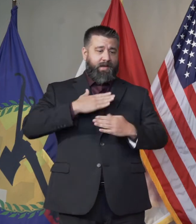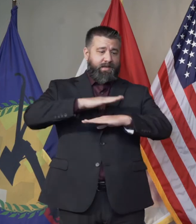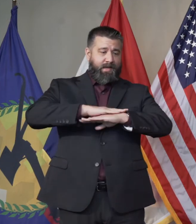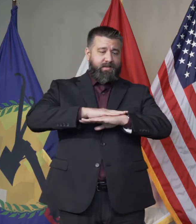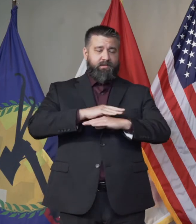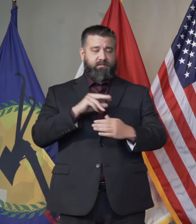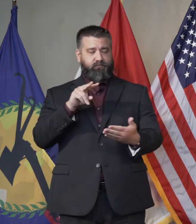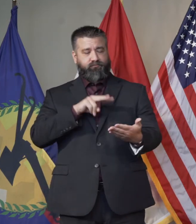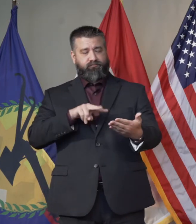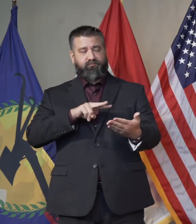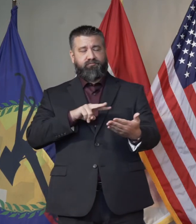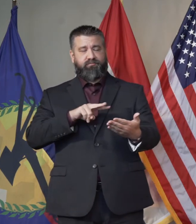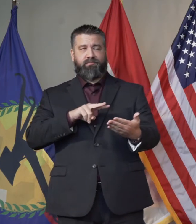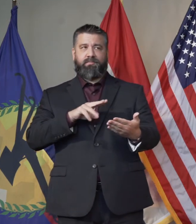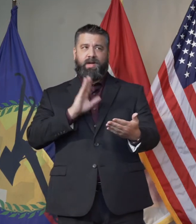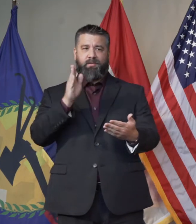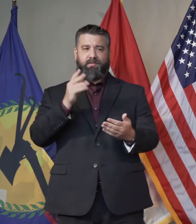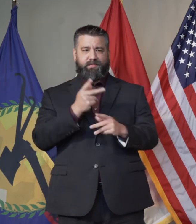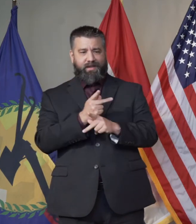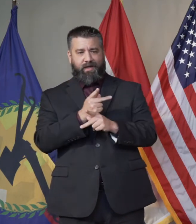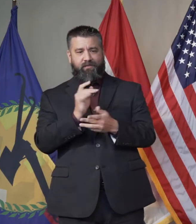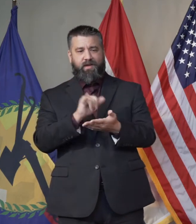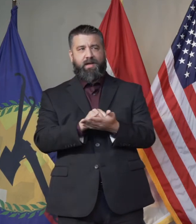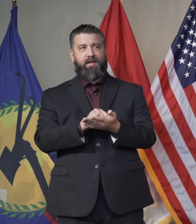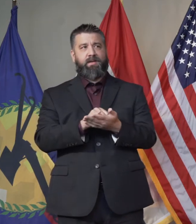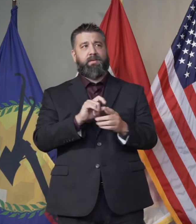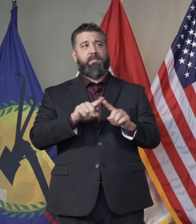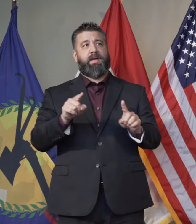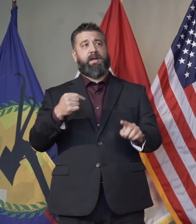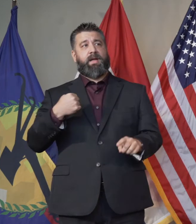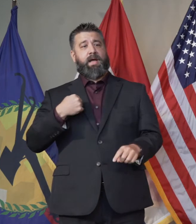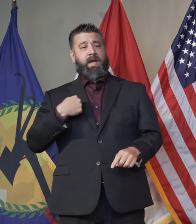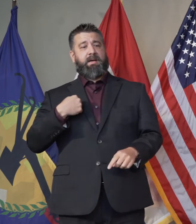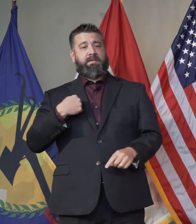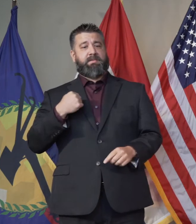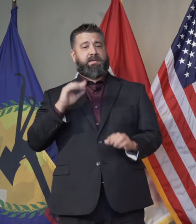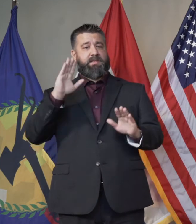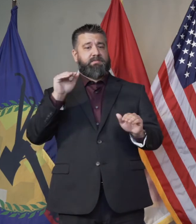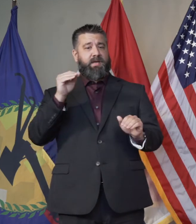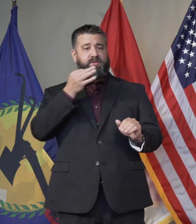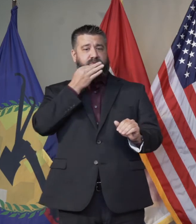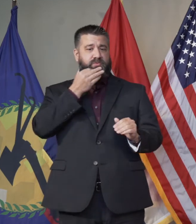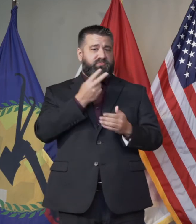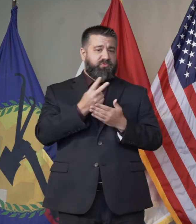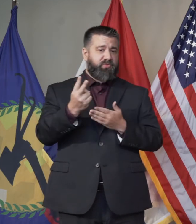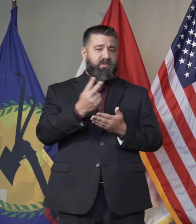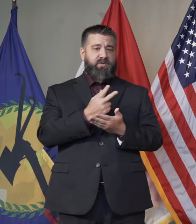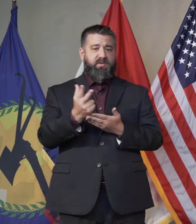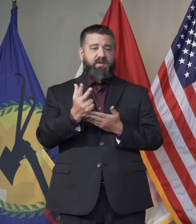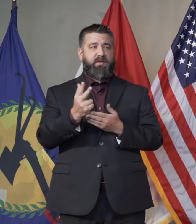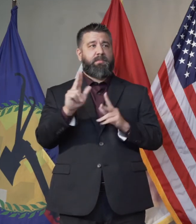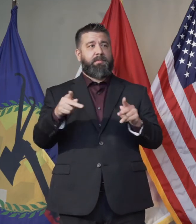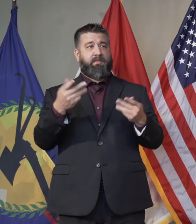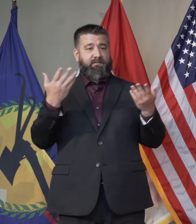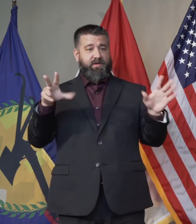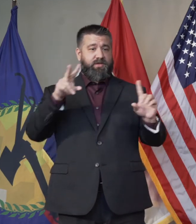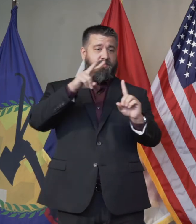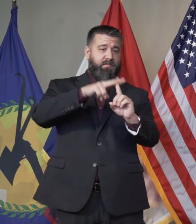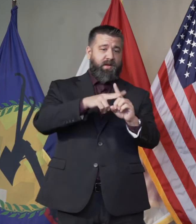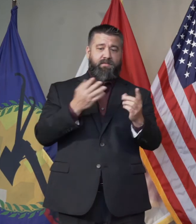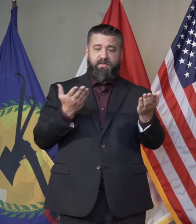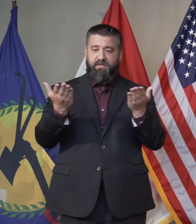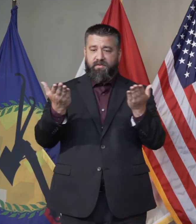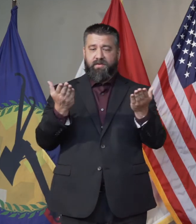it. But I expect that over the next couple of weeks, people who have received services or applying for some of